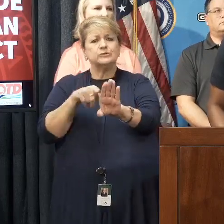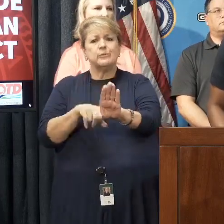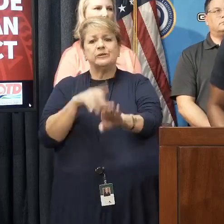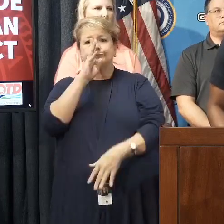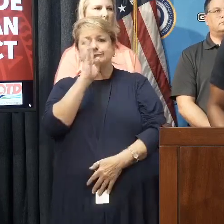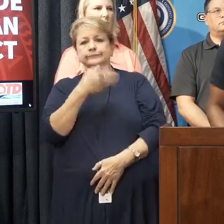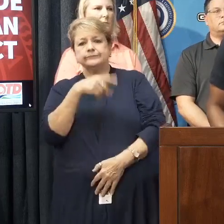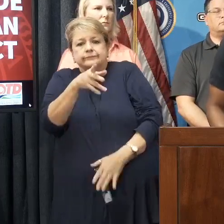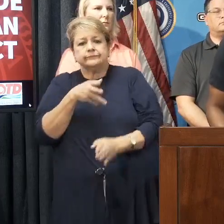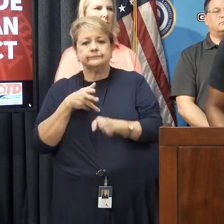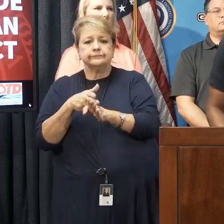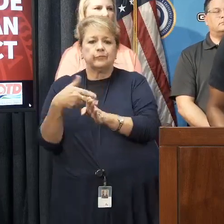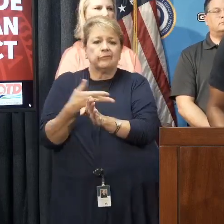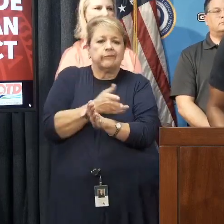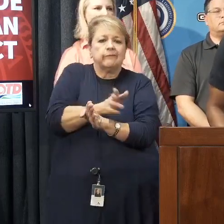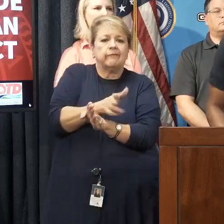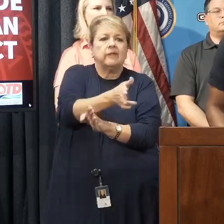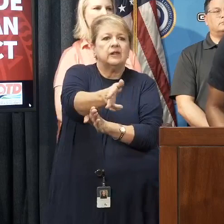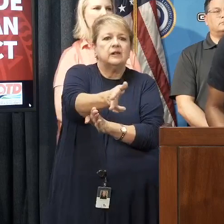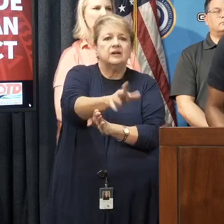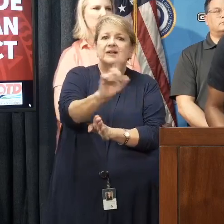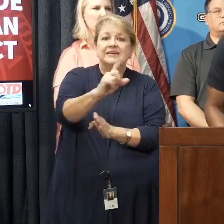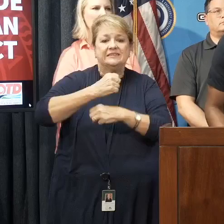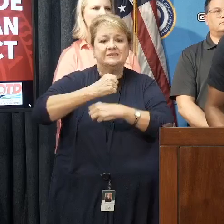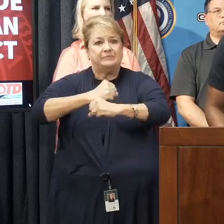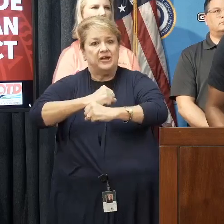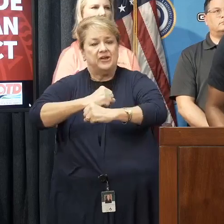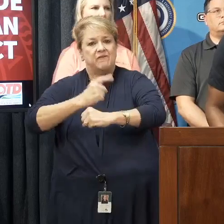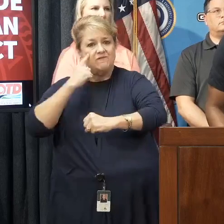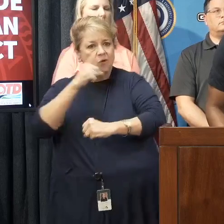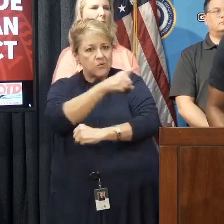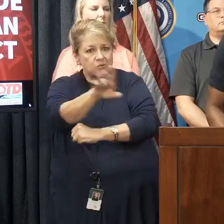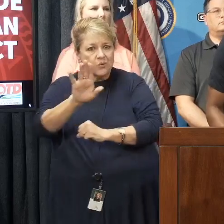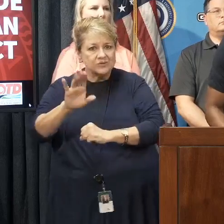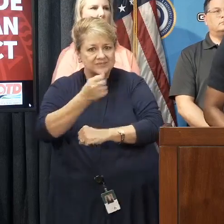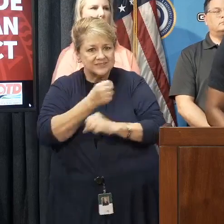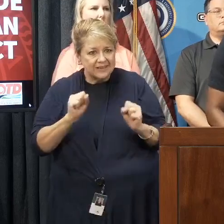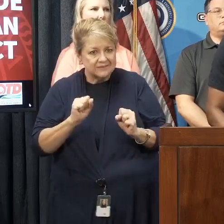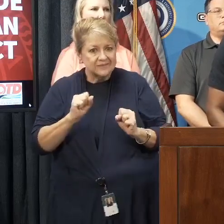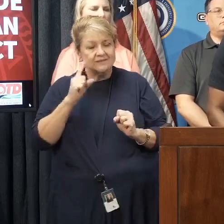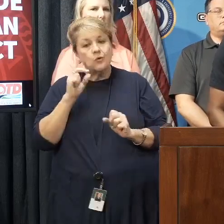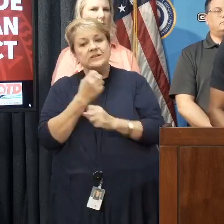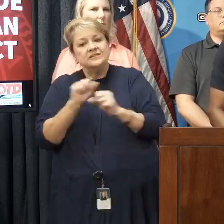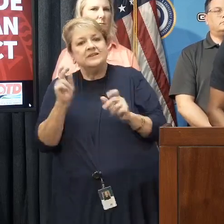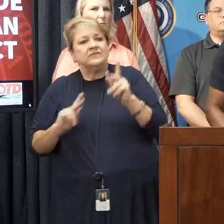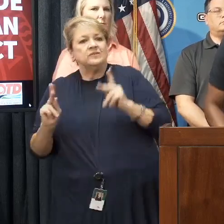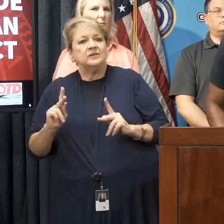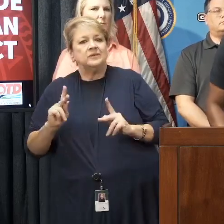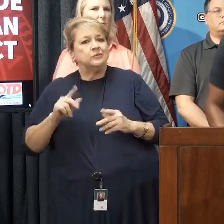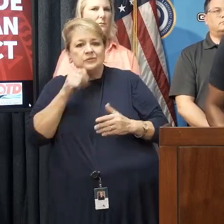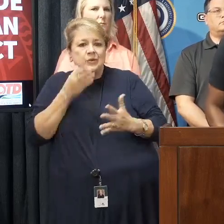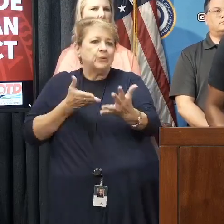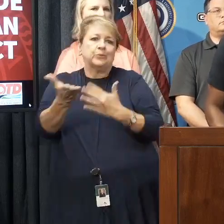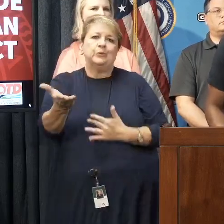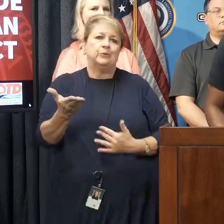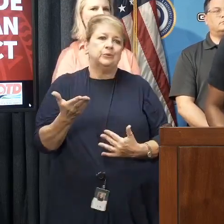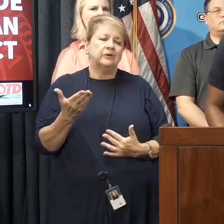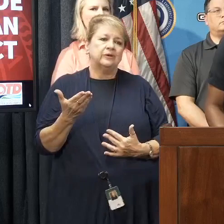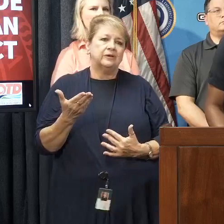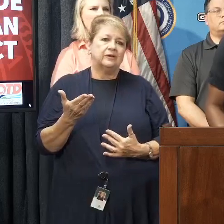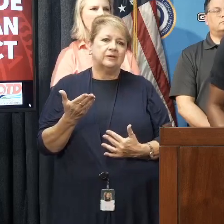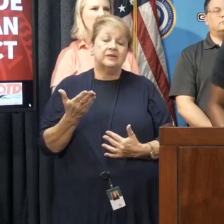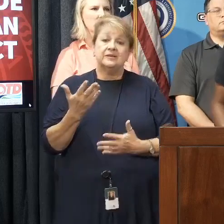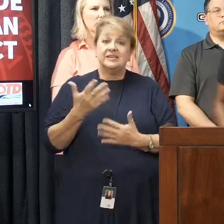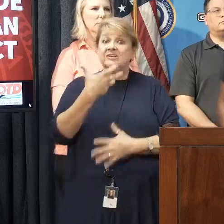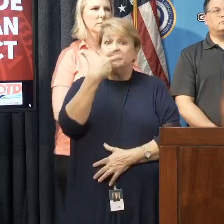the barricades. They're there for your safety and the safety of our communities. There have been heat